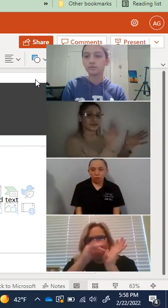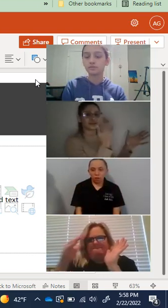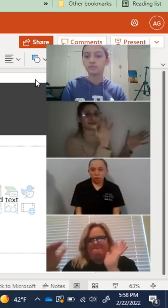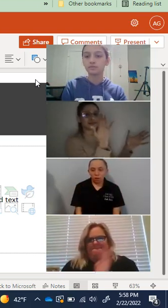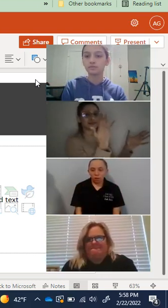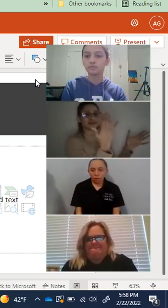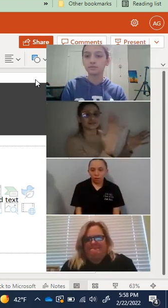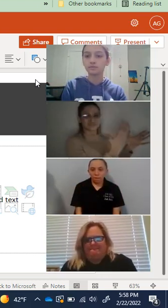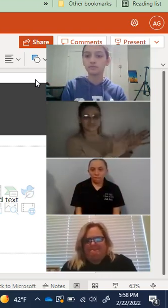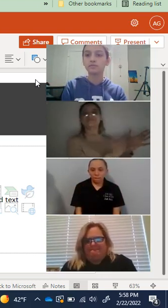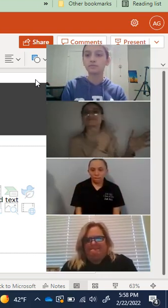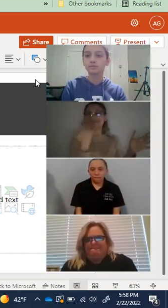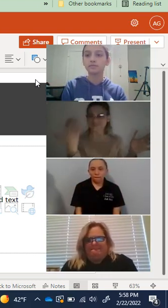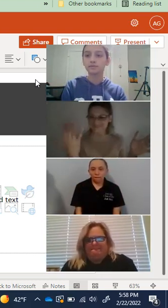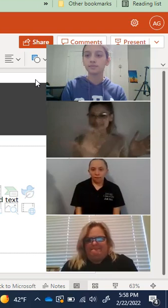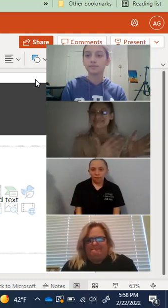Really.